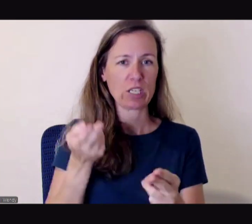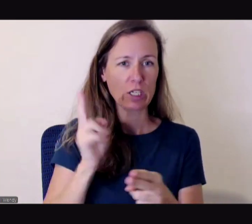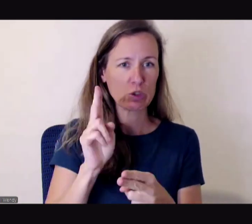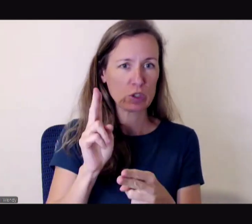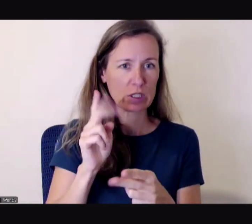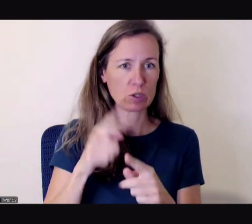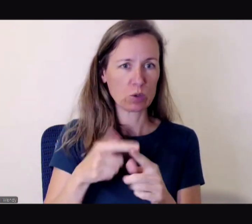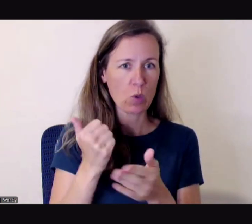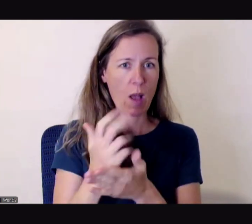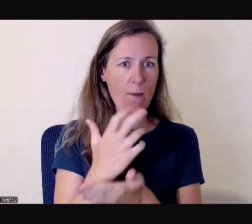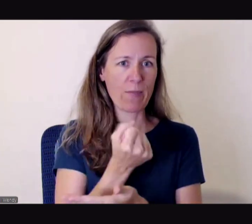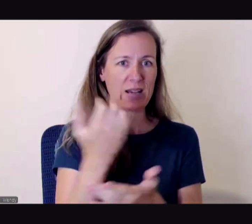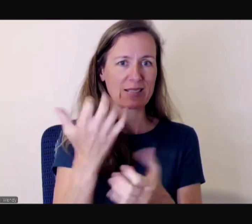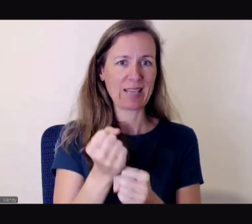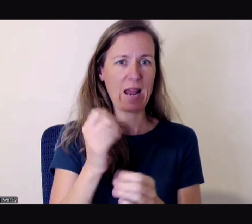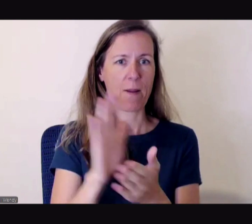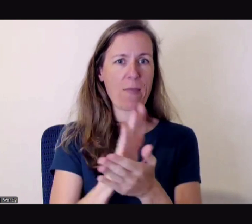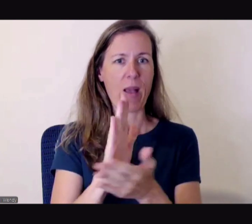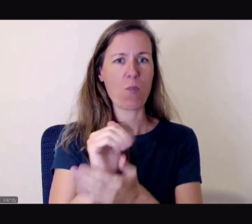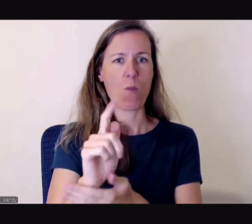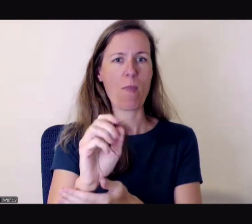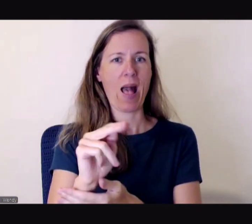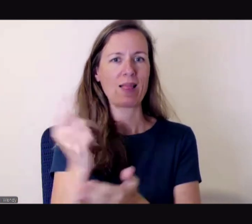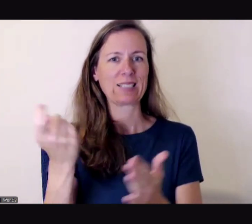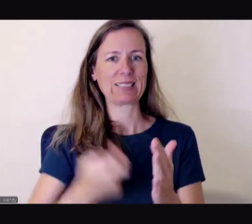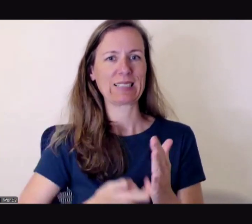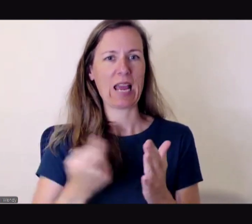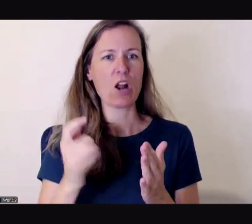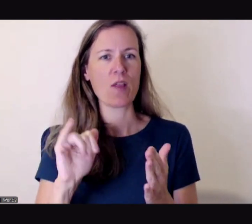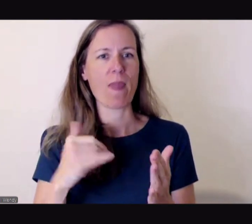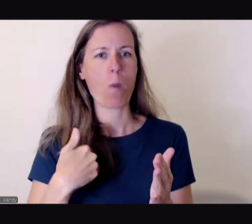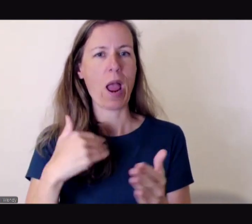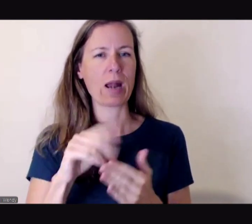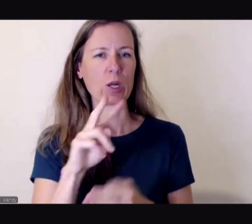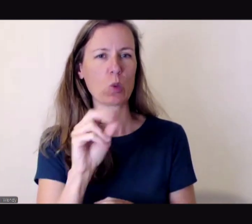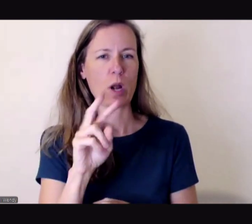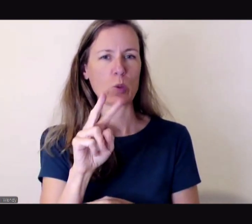for a very quick tabulation of votes that doesn't end at midnight.